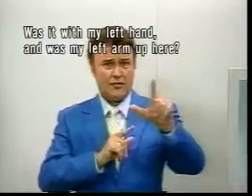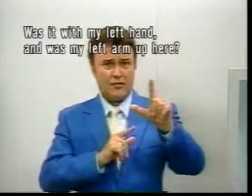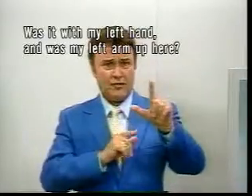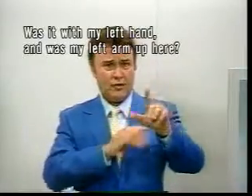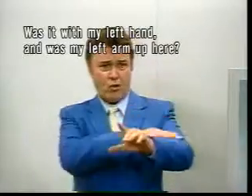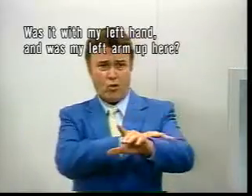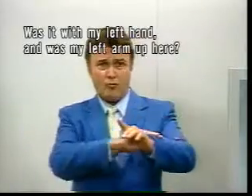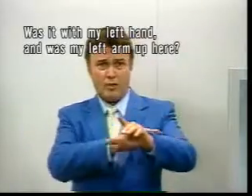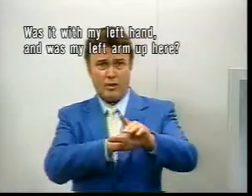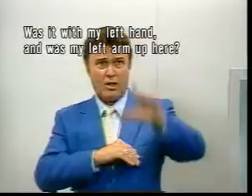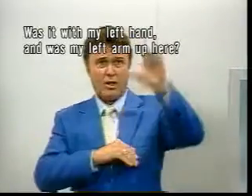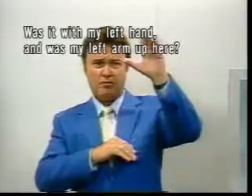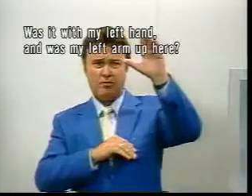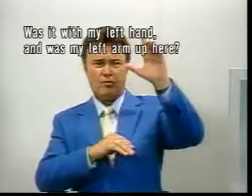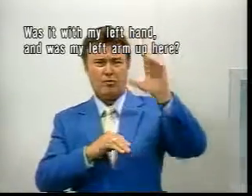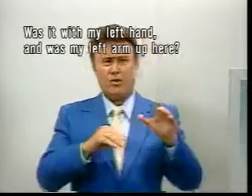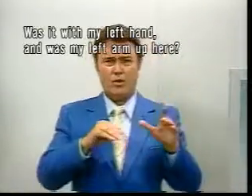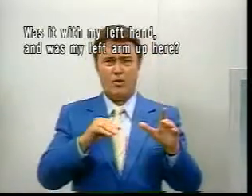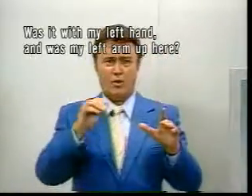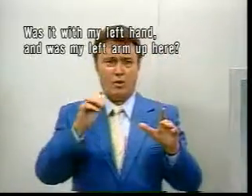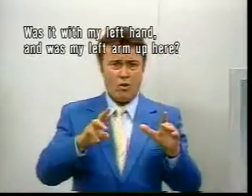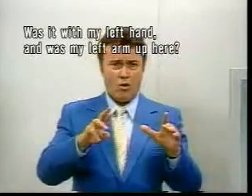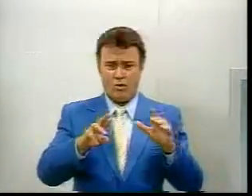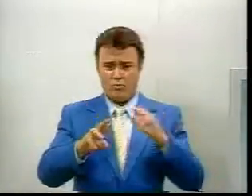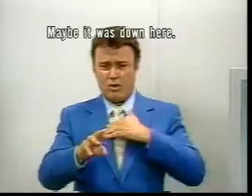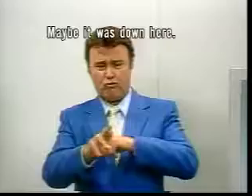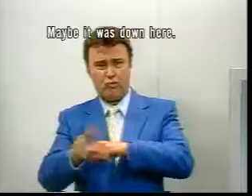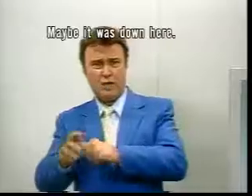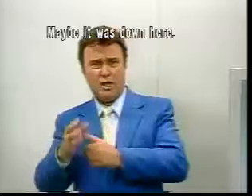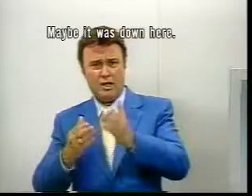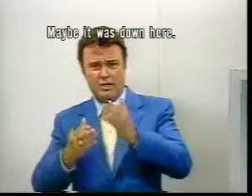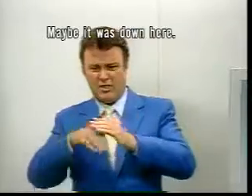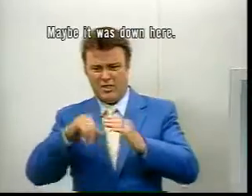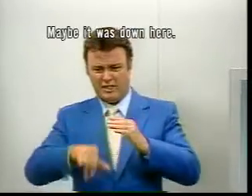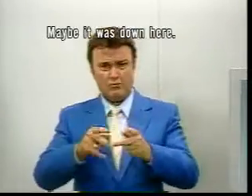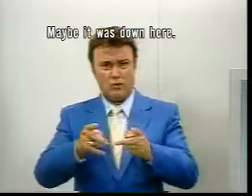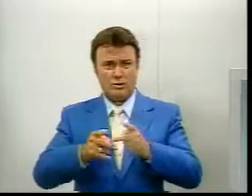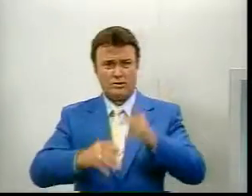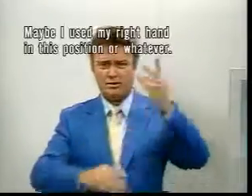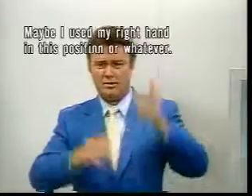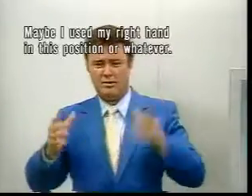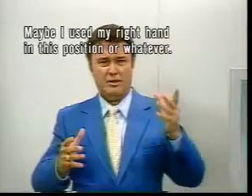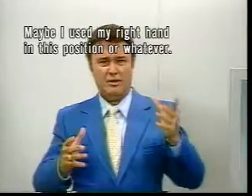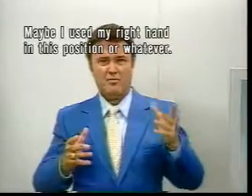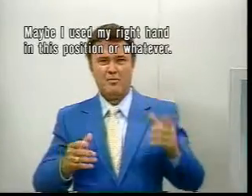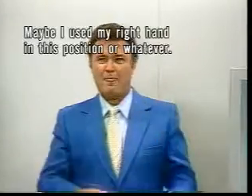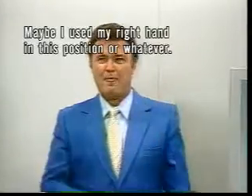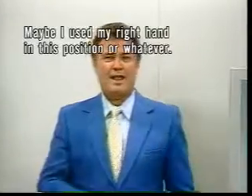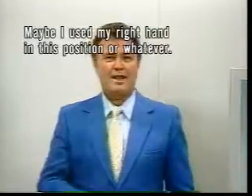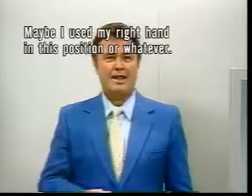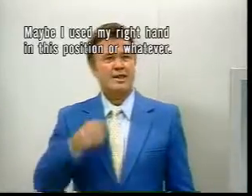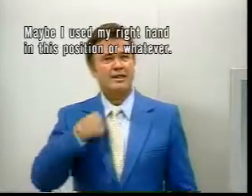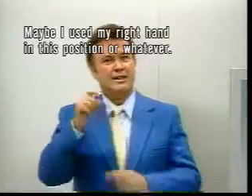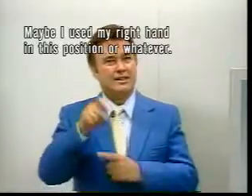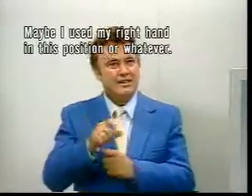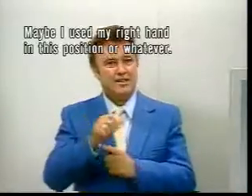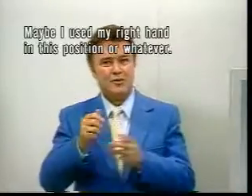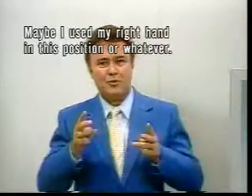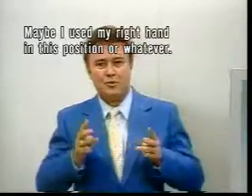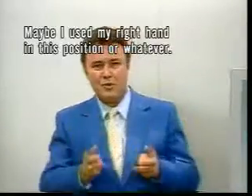Was it with my left hand? And was my left arm up here? Or maybe it was down here. Or maybe I used my right hand in this position,